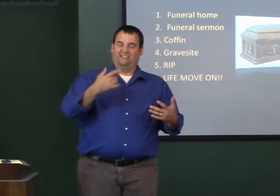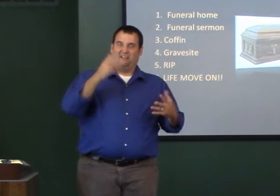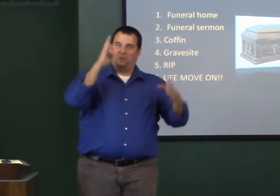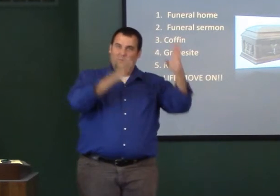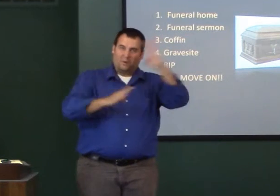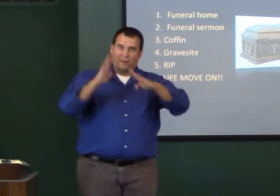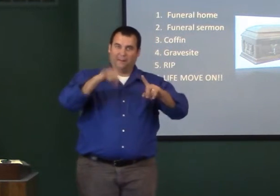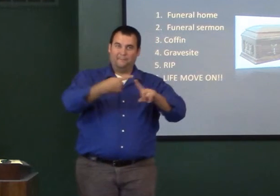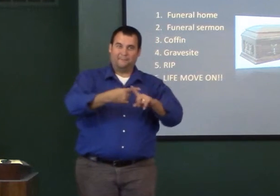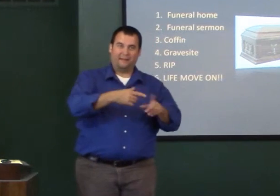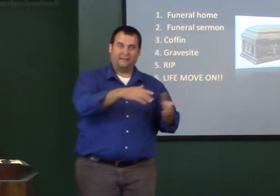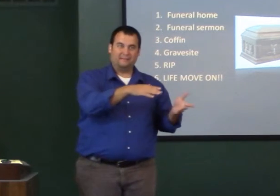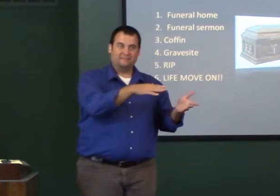Okay, now